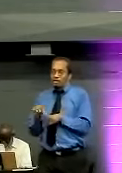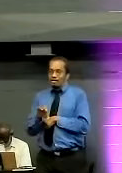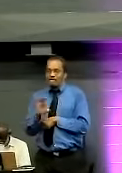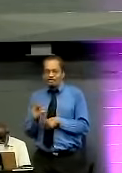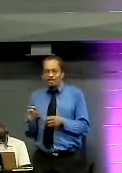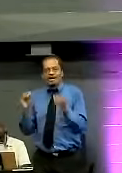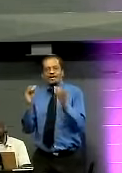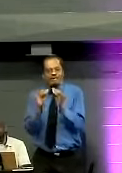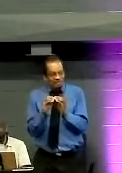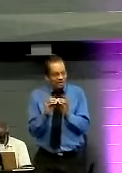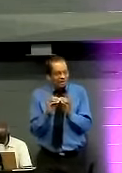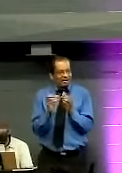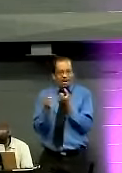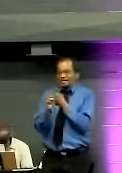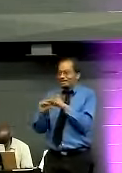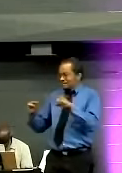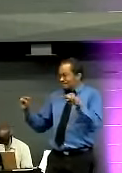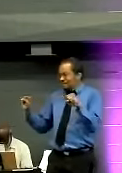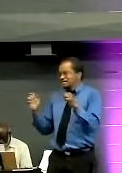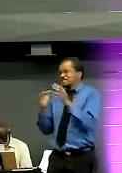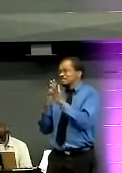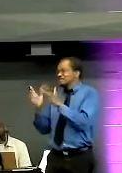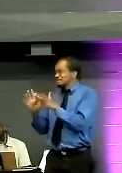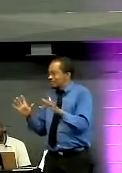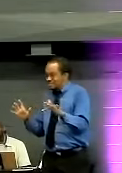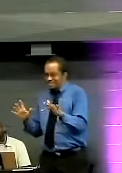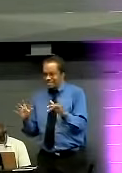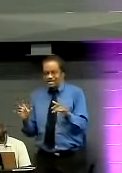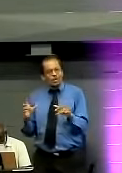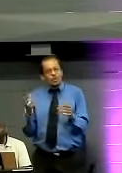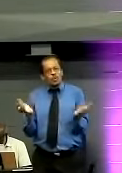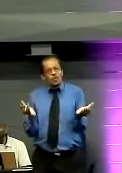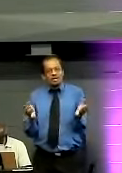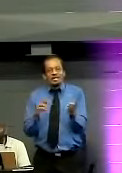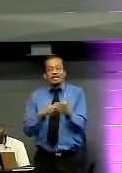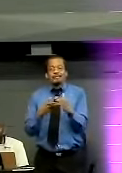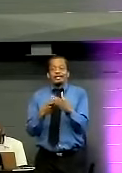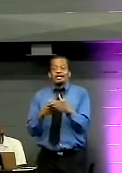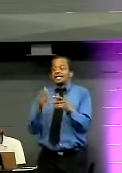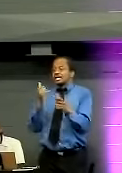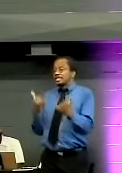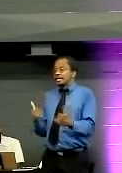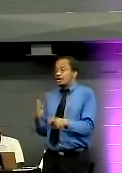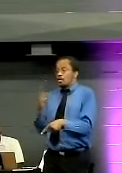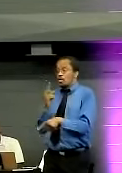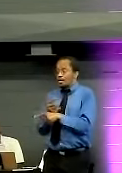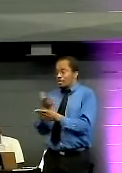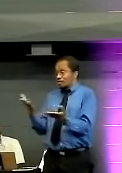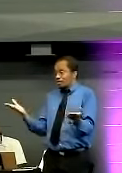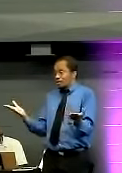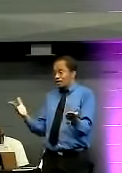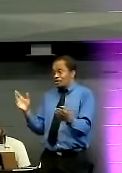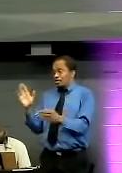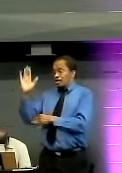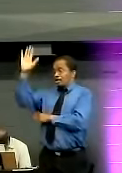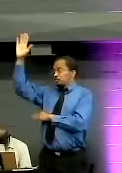out more about salvation, about Jesus and giving your life, what that means, then right where you are, if you're in the building, raise your hand. But if